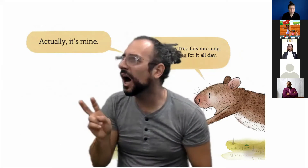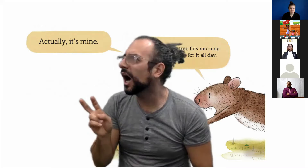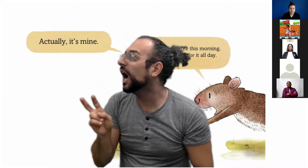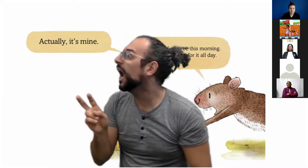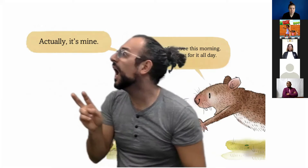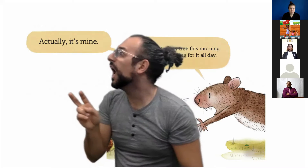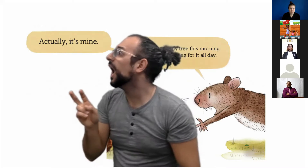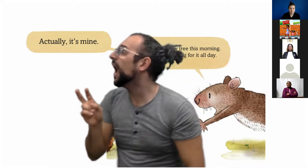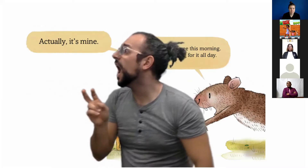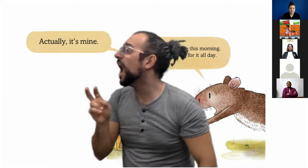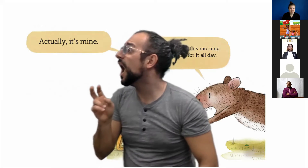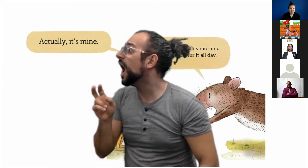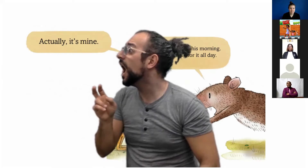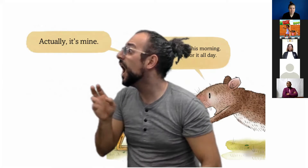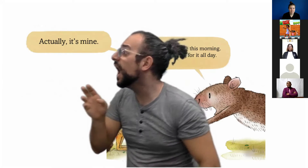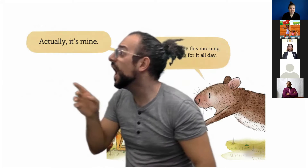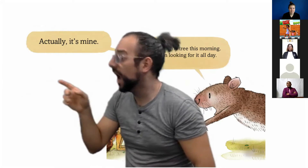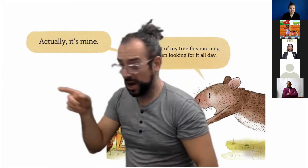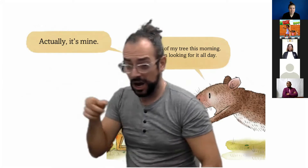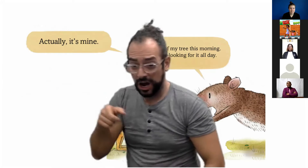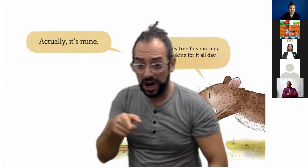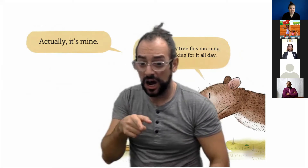Both Chipmunk and the mouse